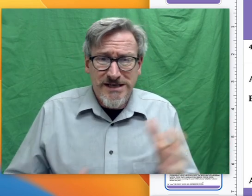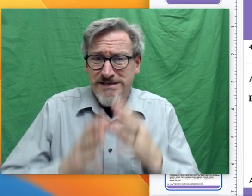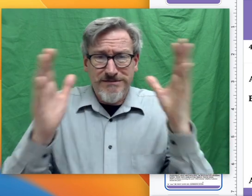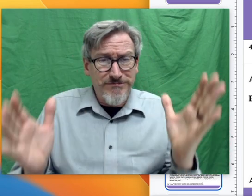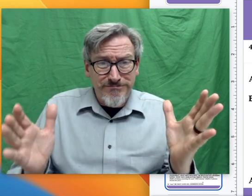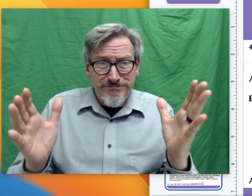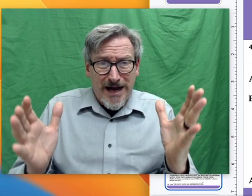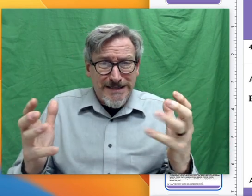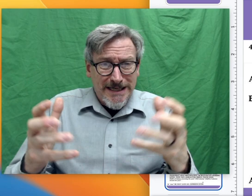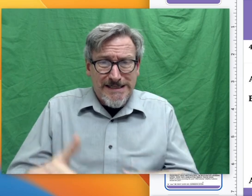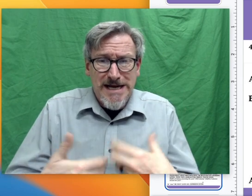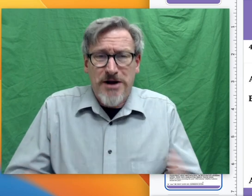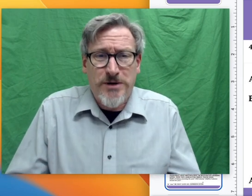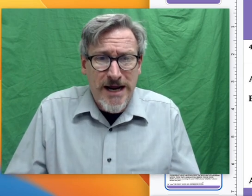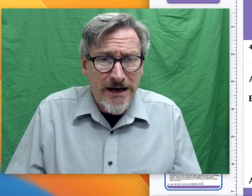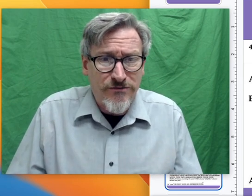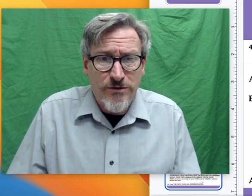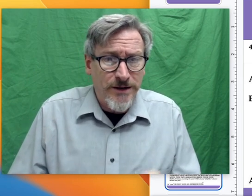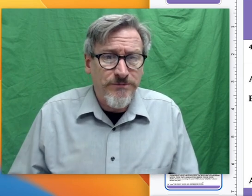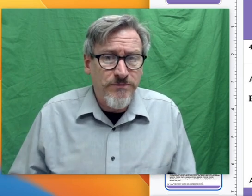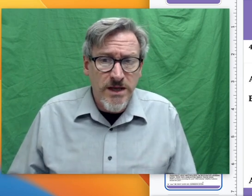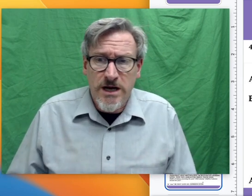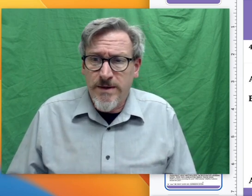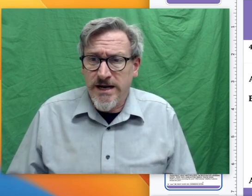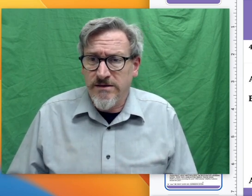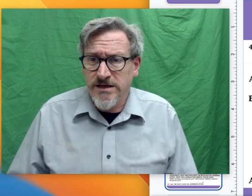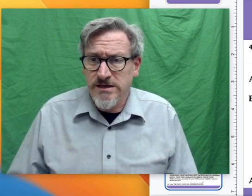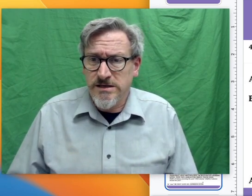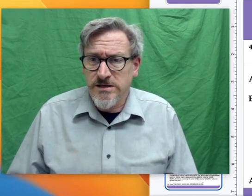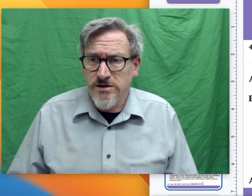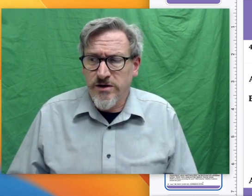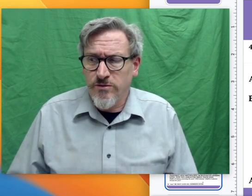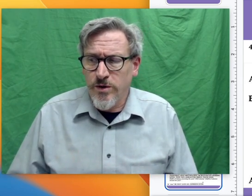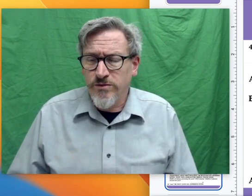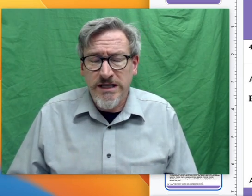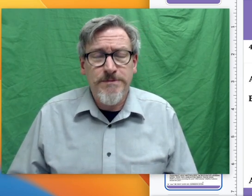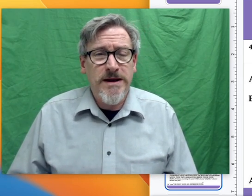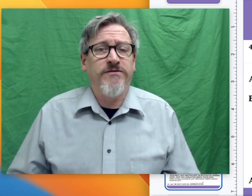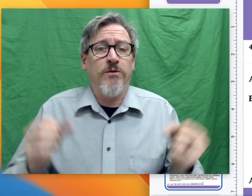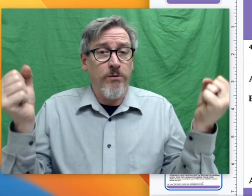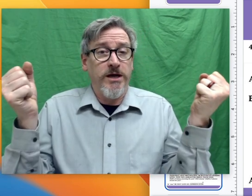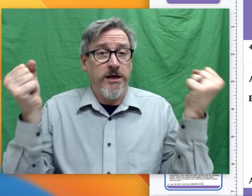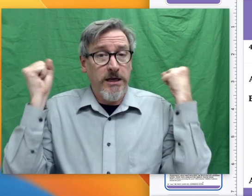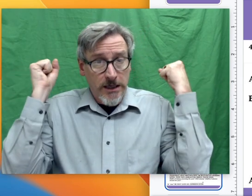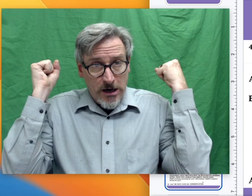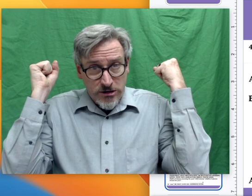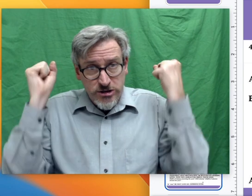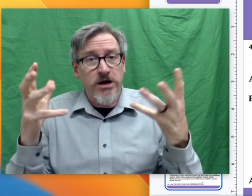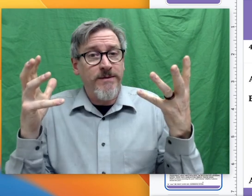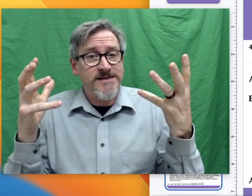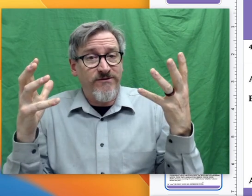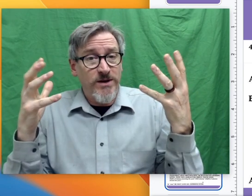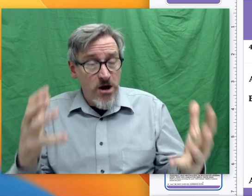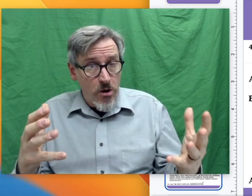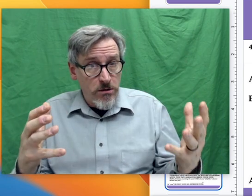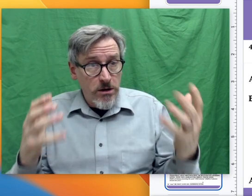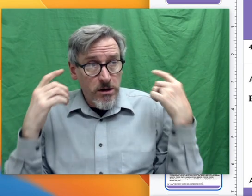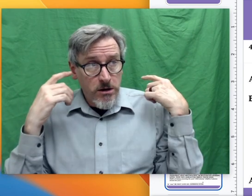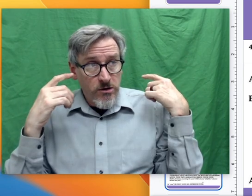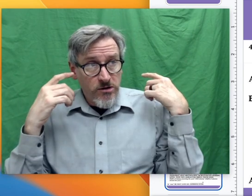because it's not organic for me. And I think we really benefit when we are talking about stuff we